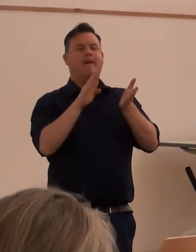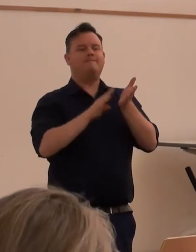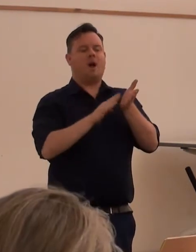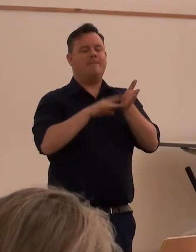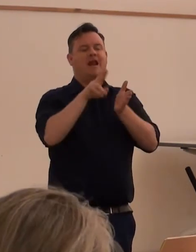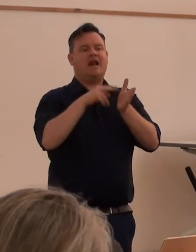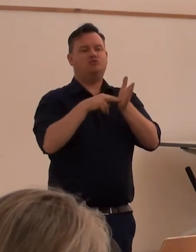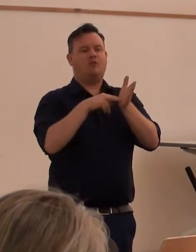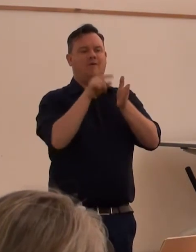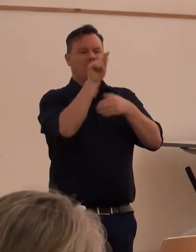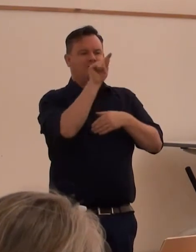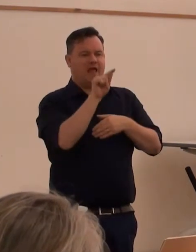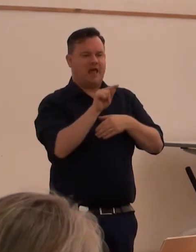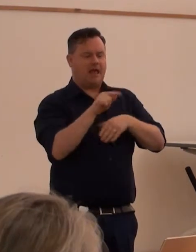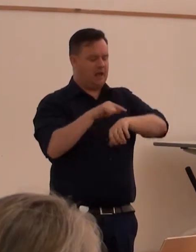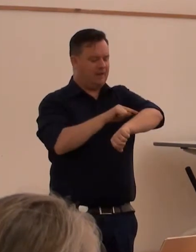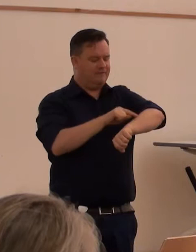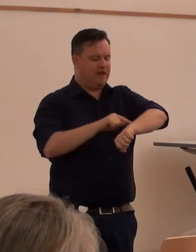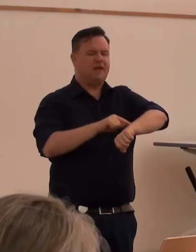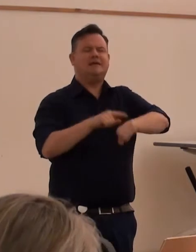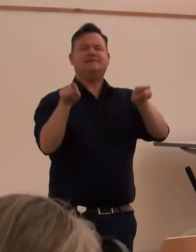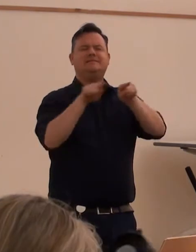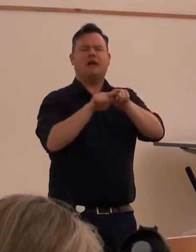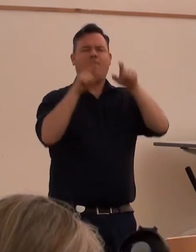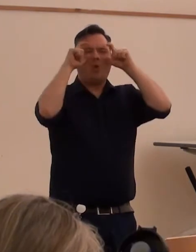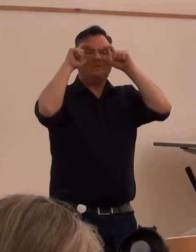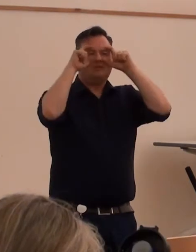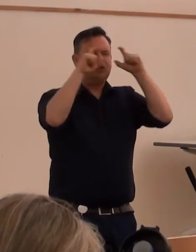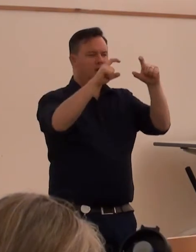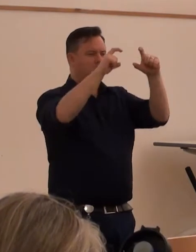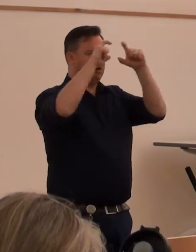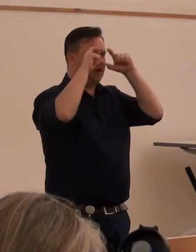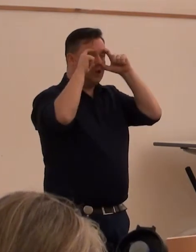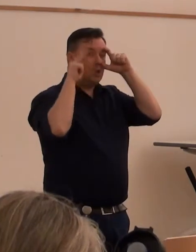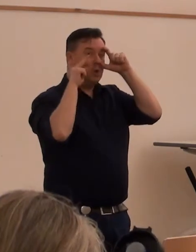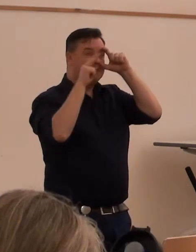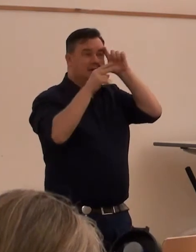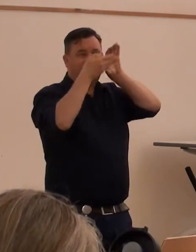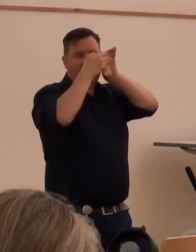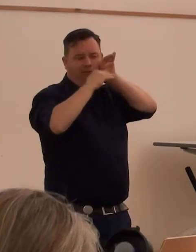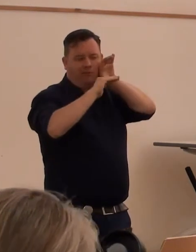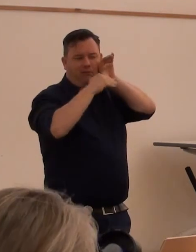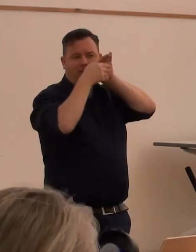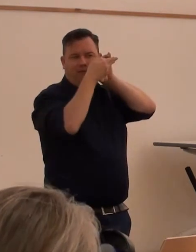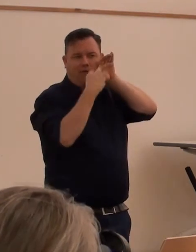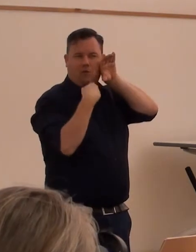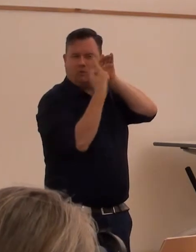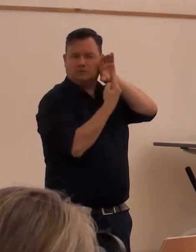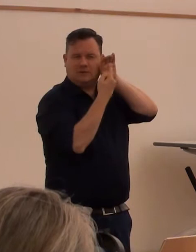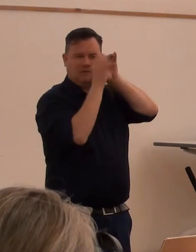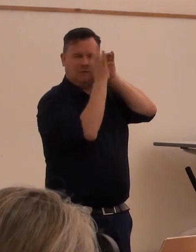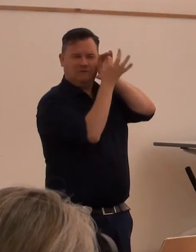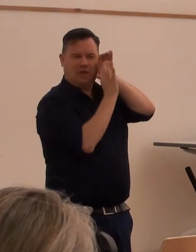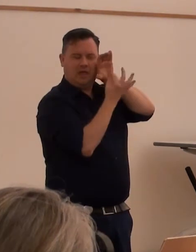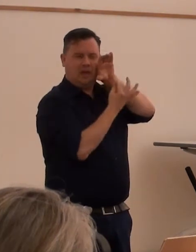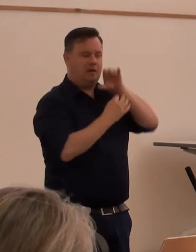which is kind of like when the optician puts the line in your eyes and you see the one faint thing that's going on. So that's